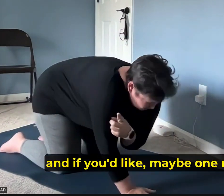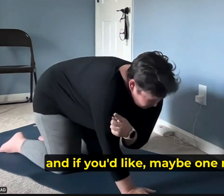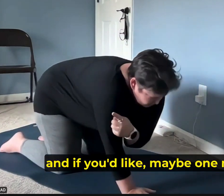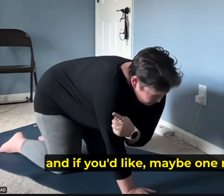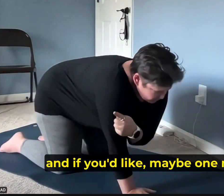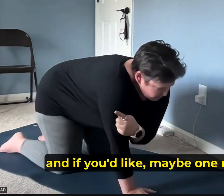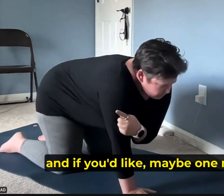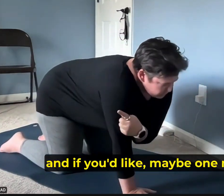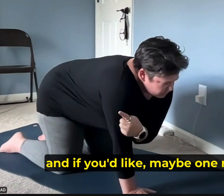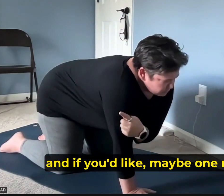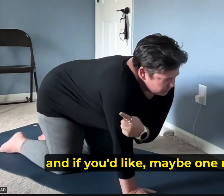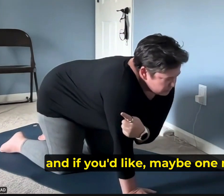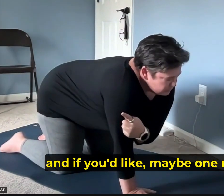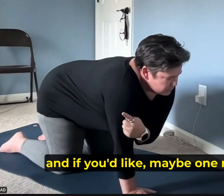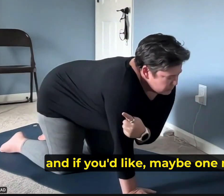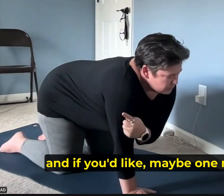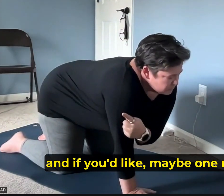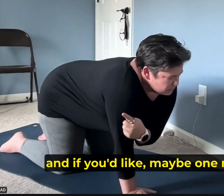And if you'd like, maybe 1 more.